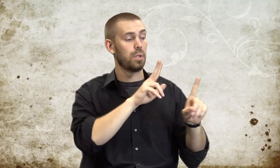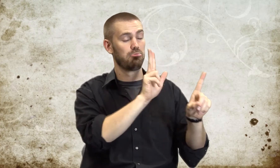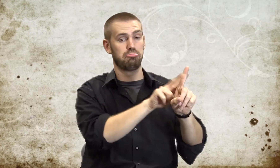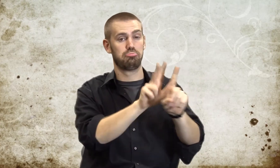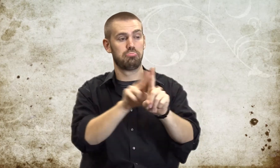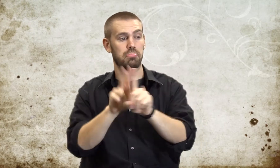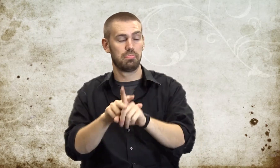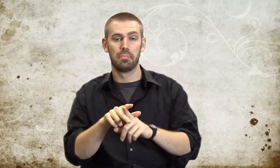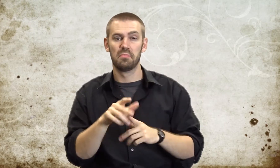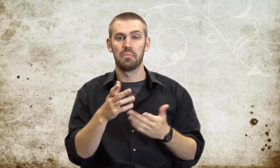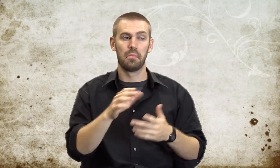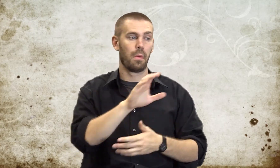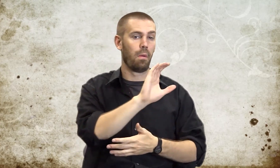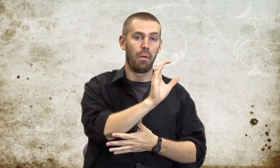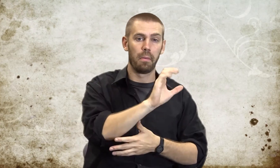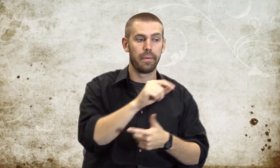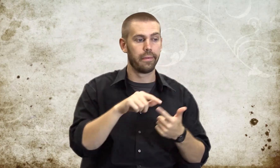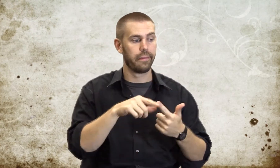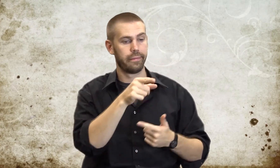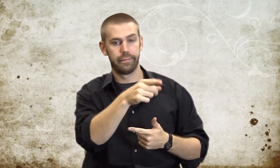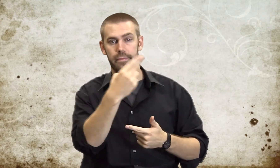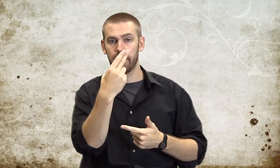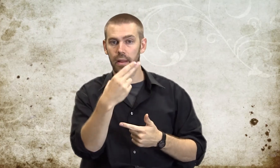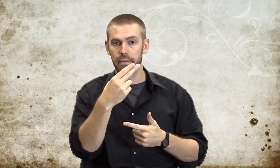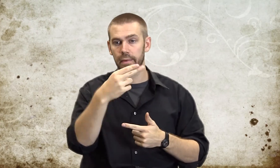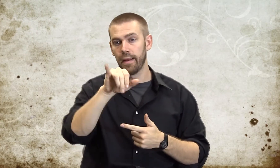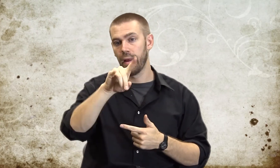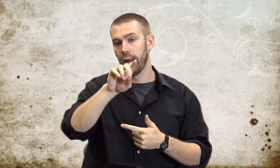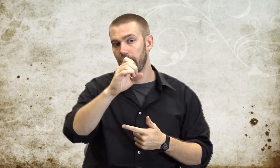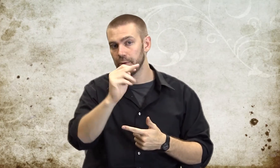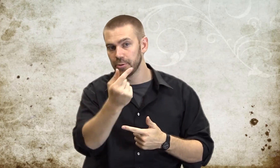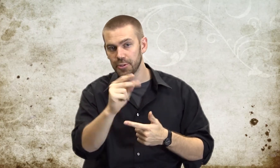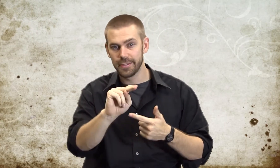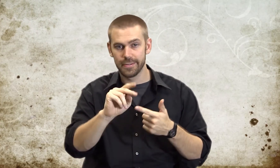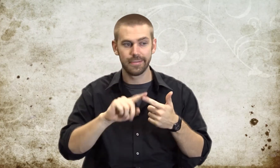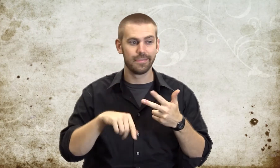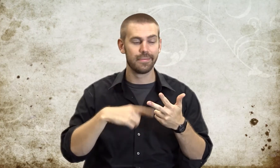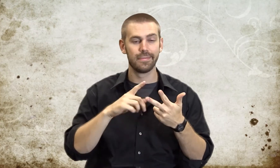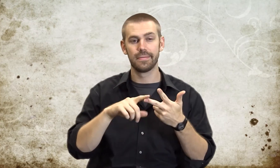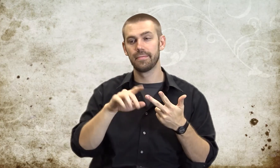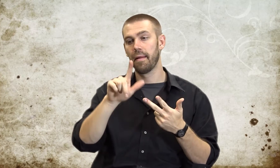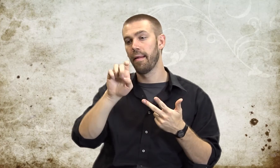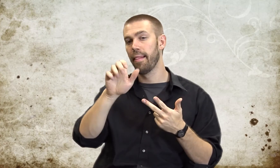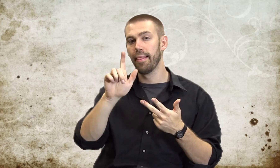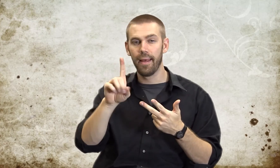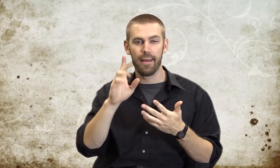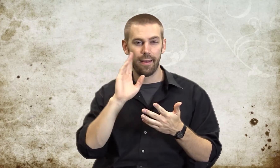atom. After you've assigned the students into the group, maybe one group is carbon, another one's hydrogen, another group is